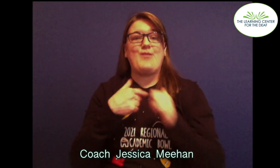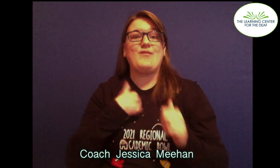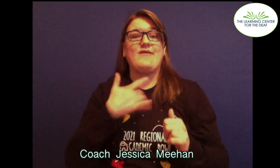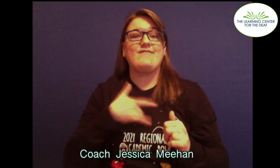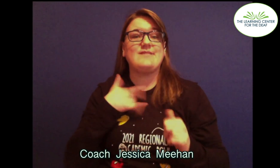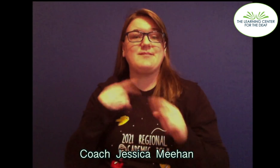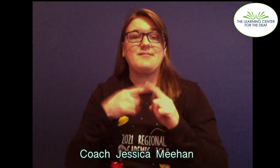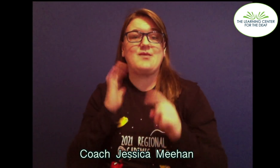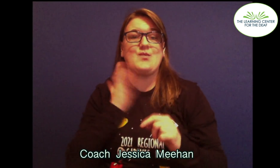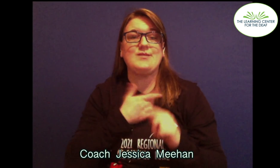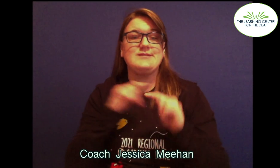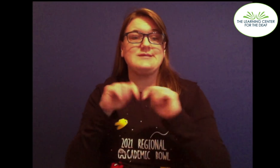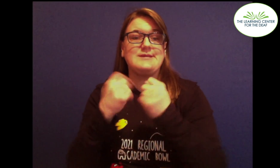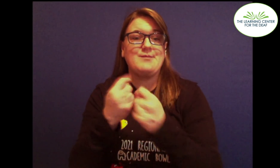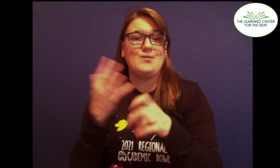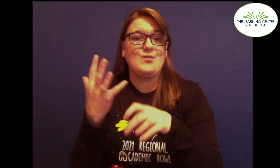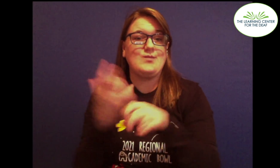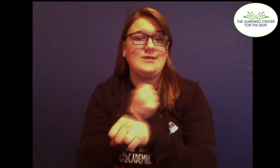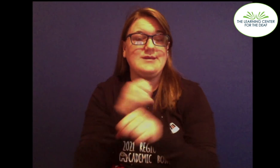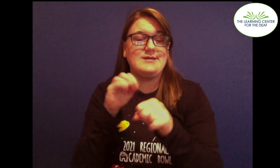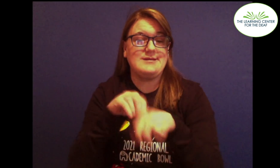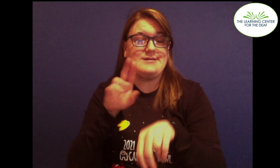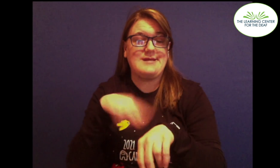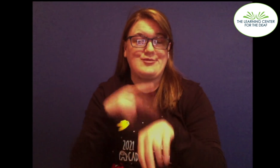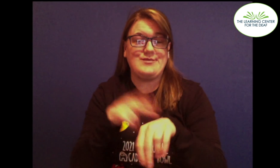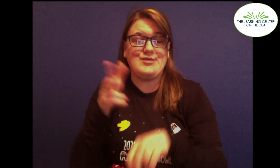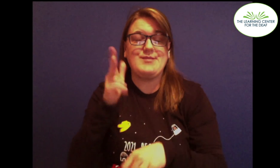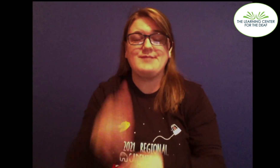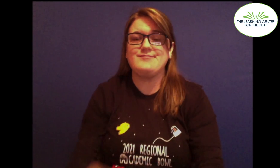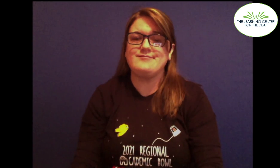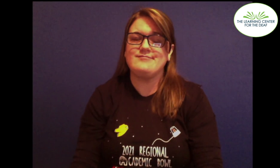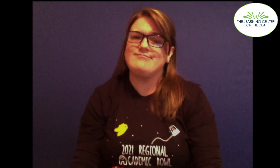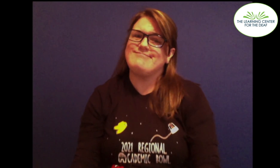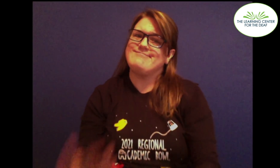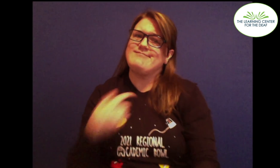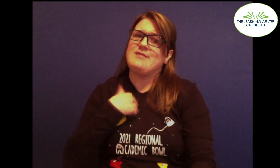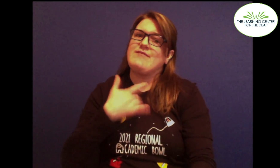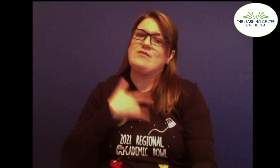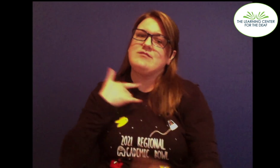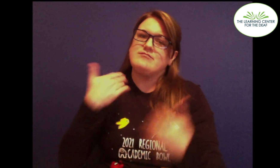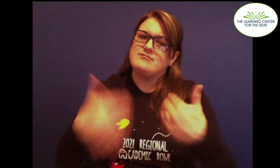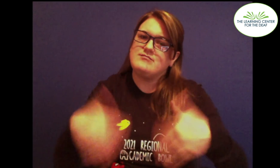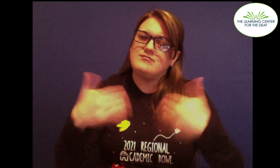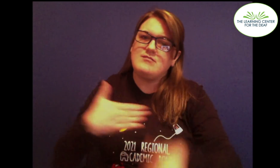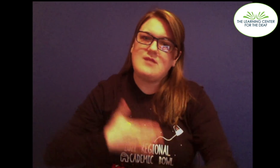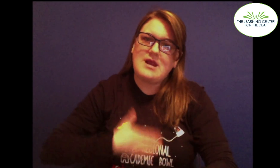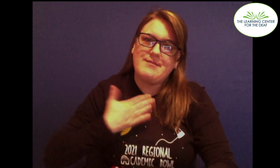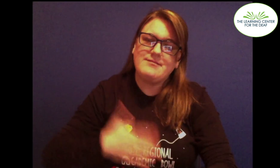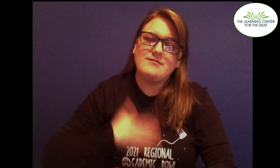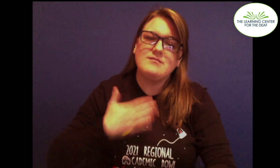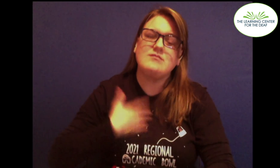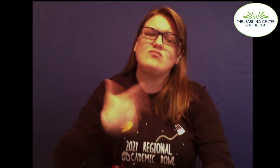When I reflect about our team winning third place in the national competition, I feel really happy and